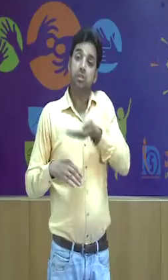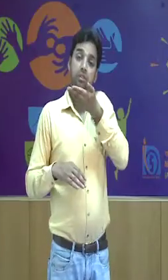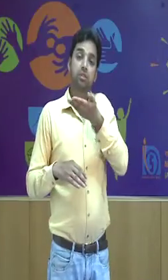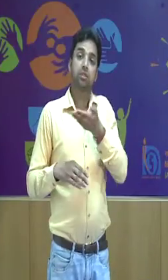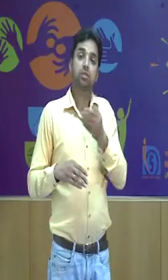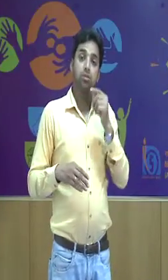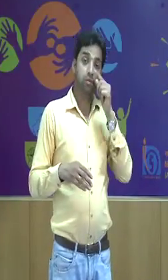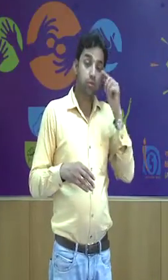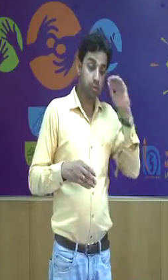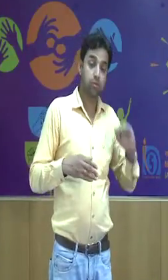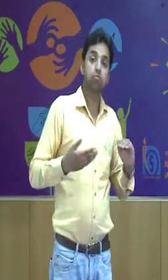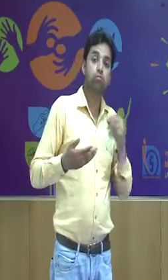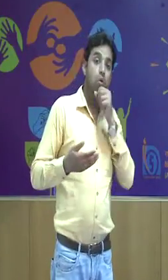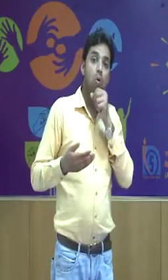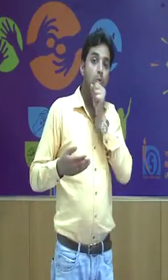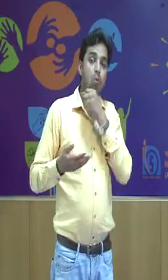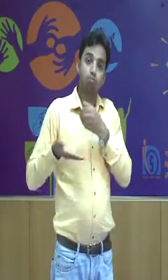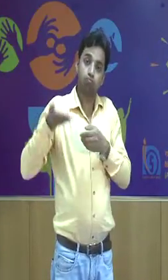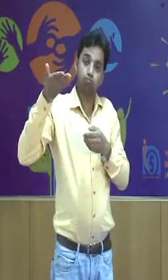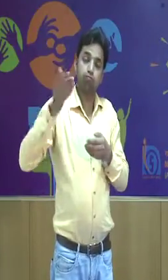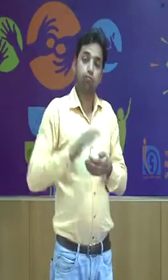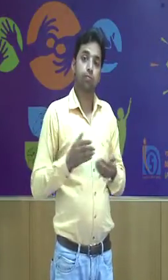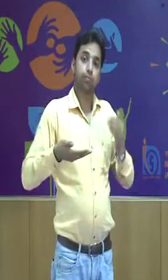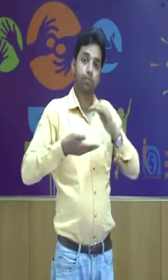and in case they died,